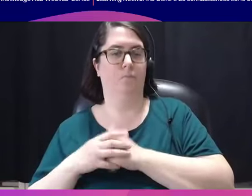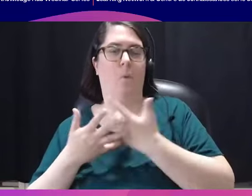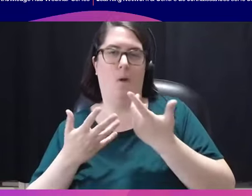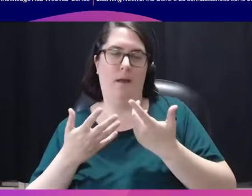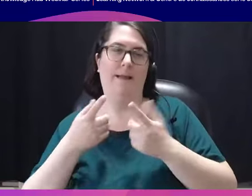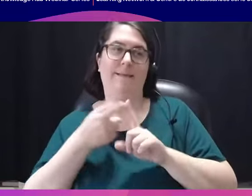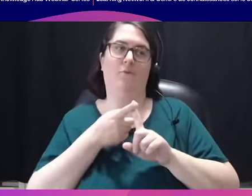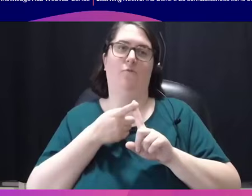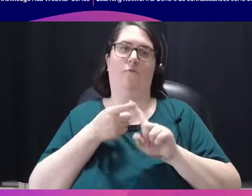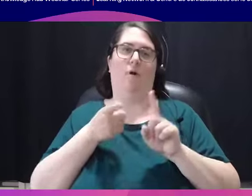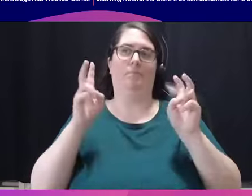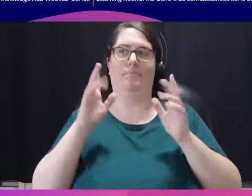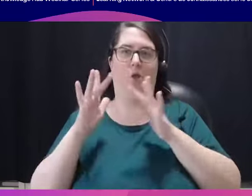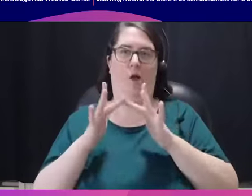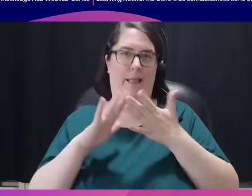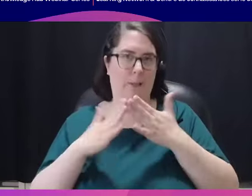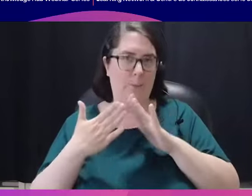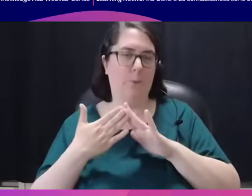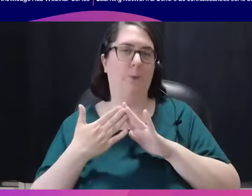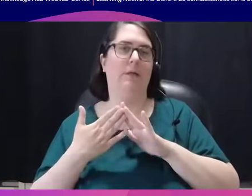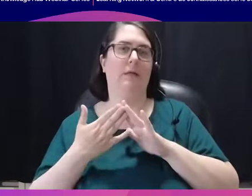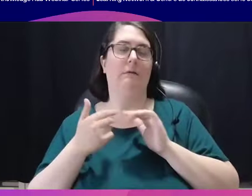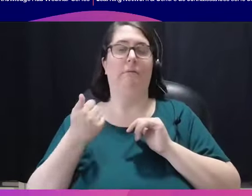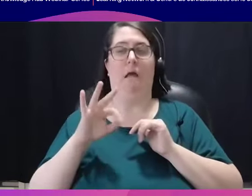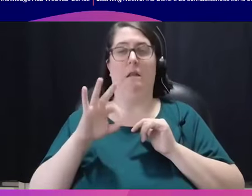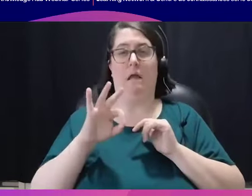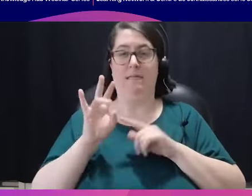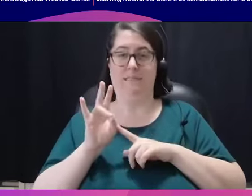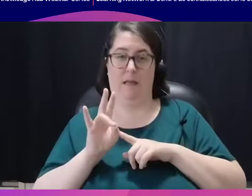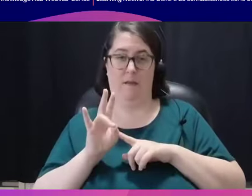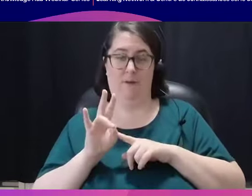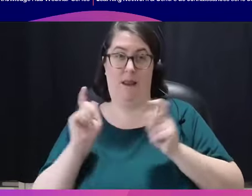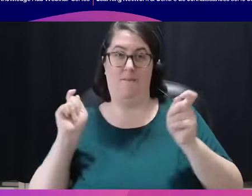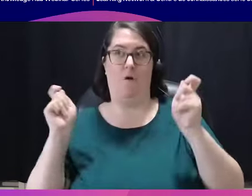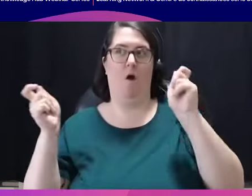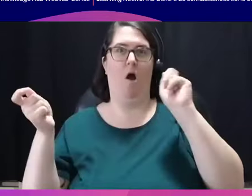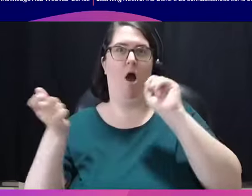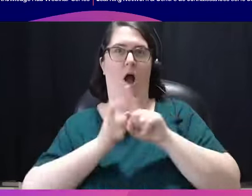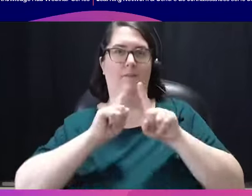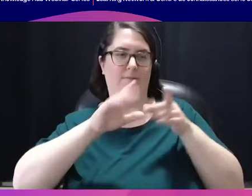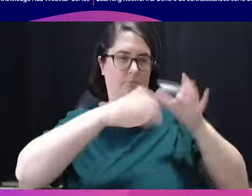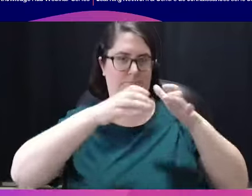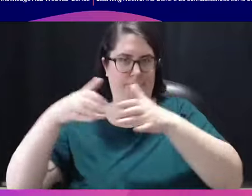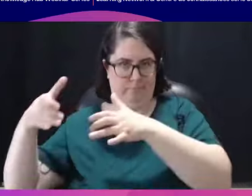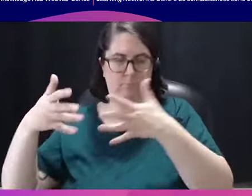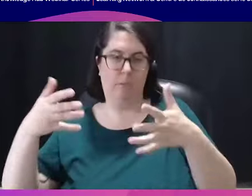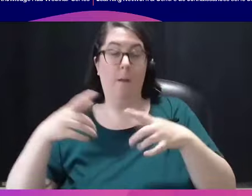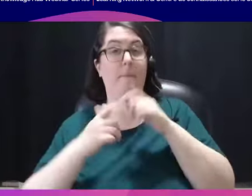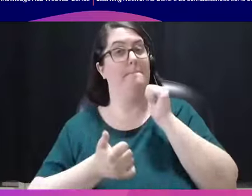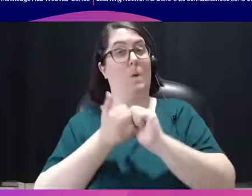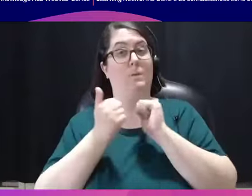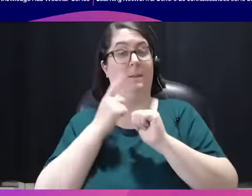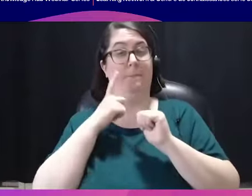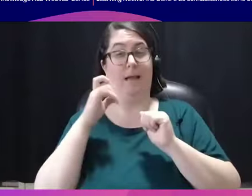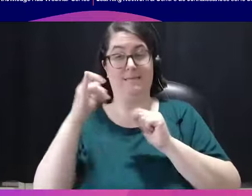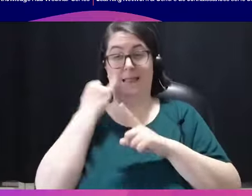from this like online community and then like 1997 and how it's like evolved through these different iterations, and largely because the